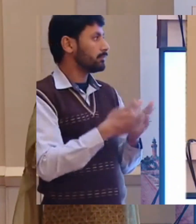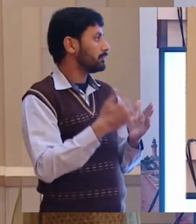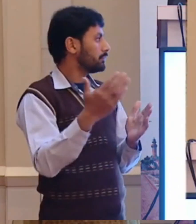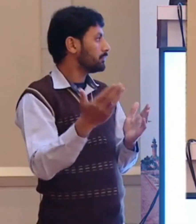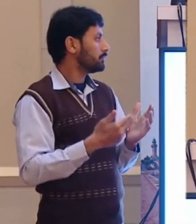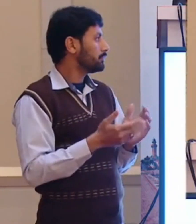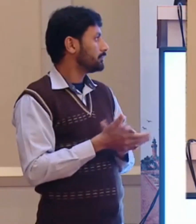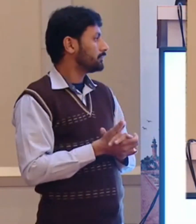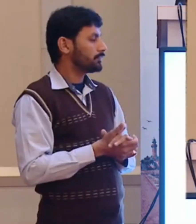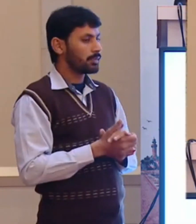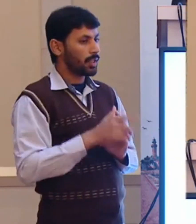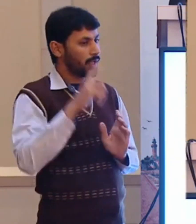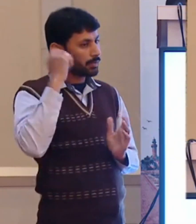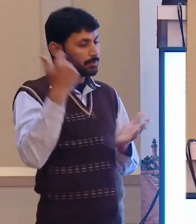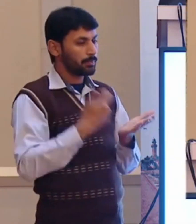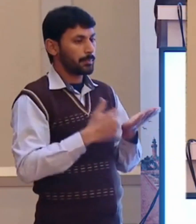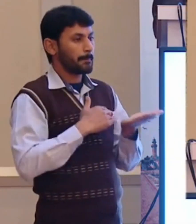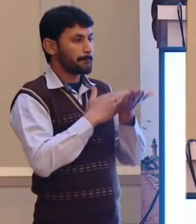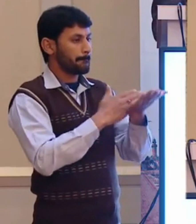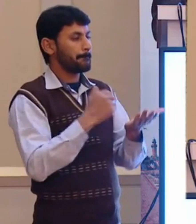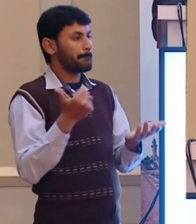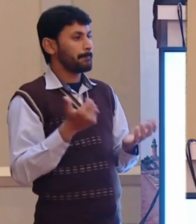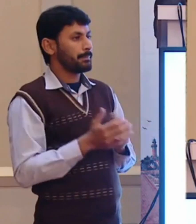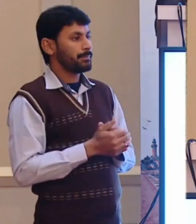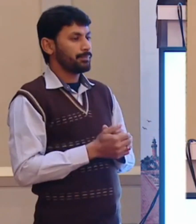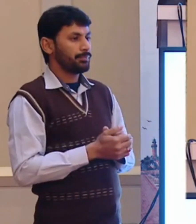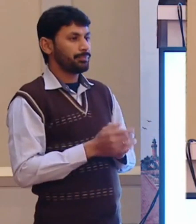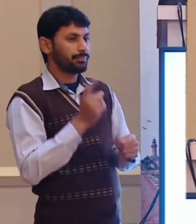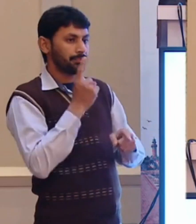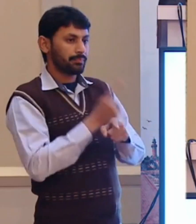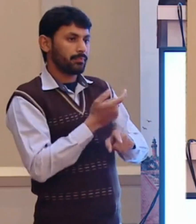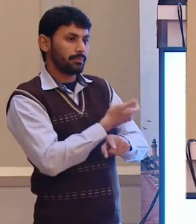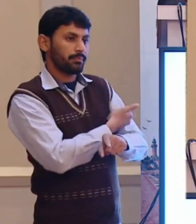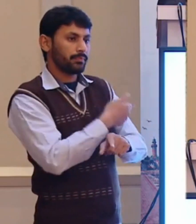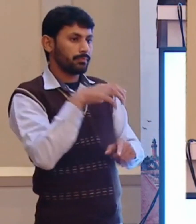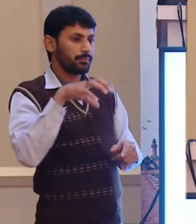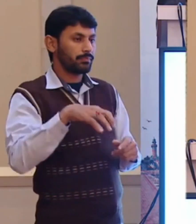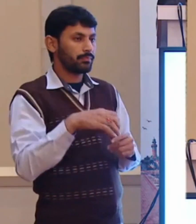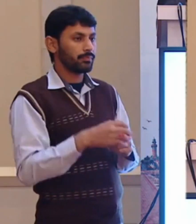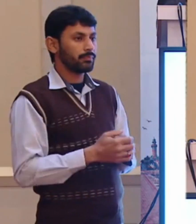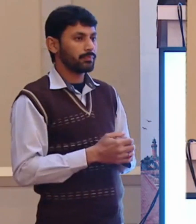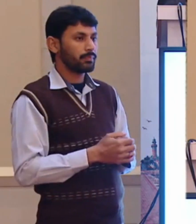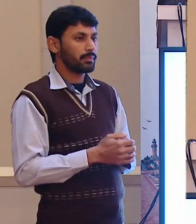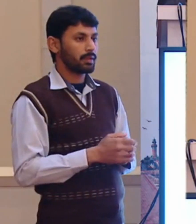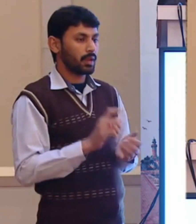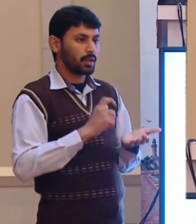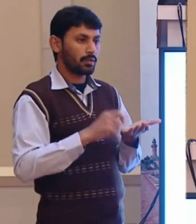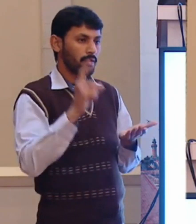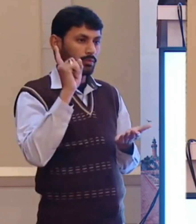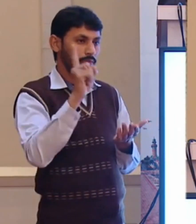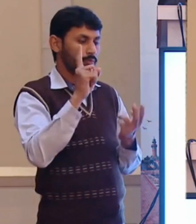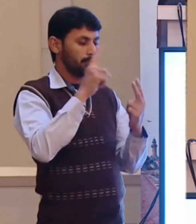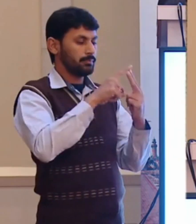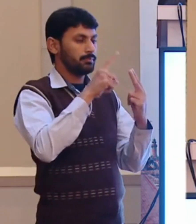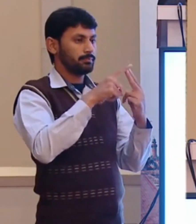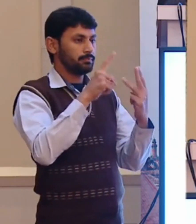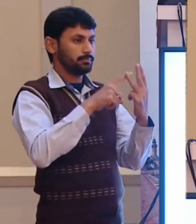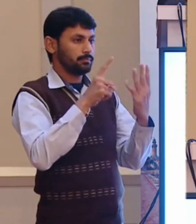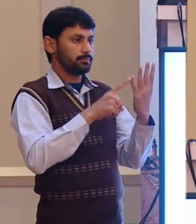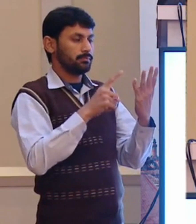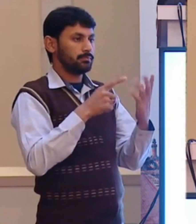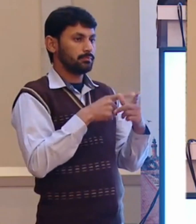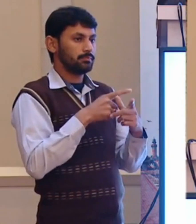Now we come to conclusion. Teaching hospitals have defined criteria and a pivotal role